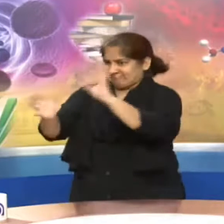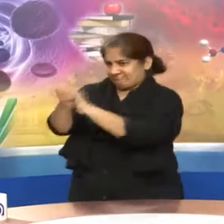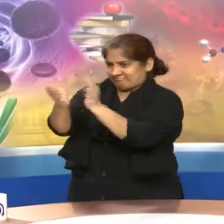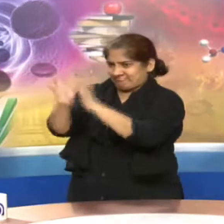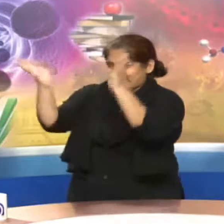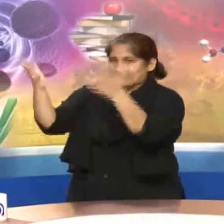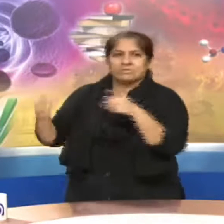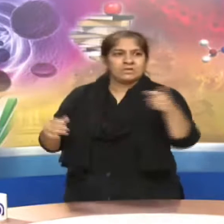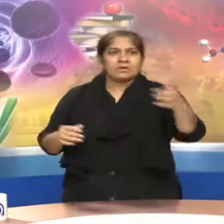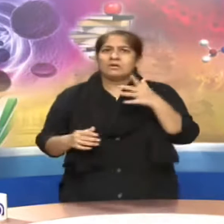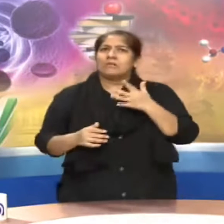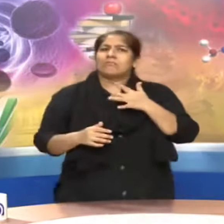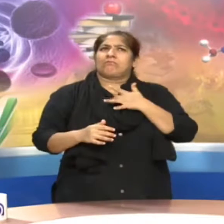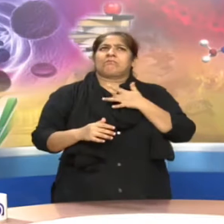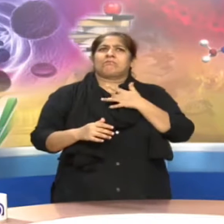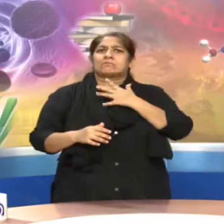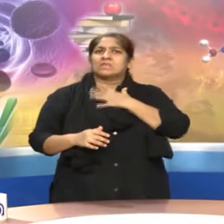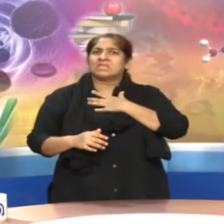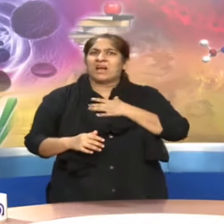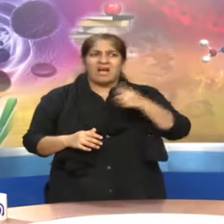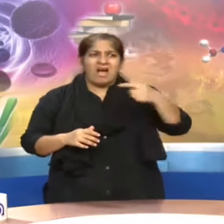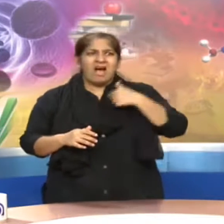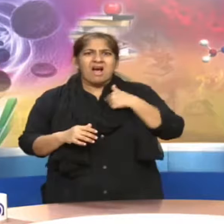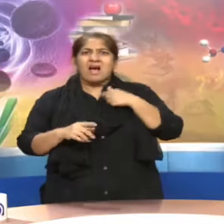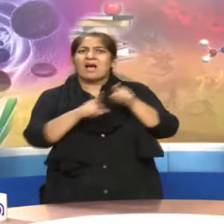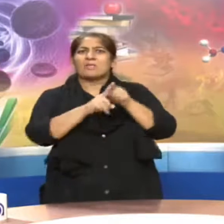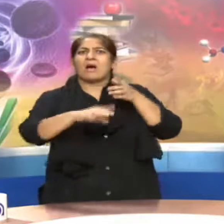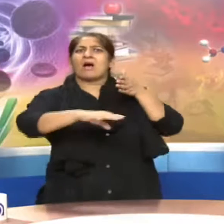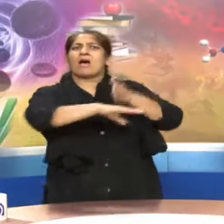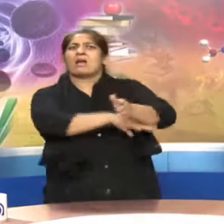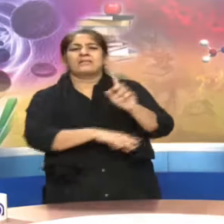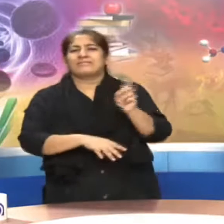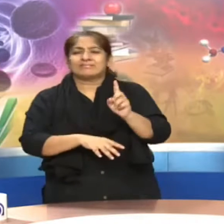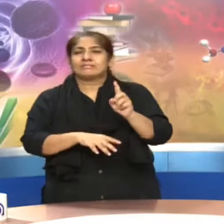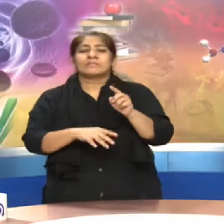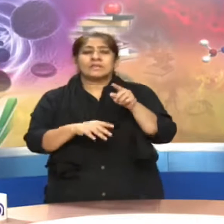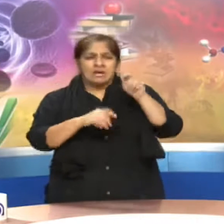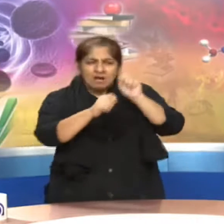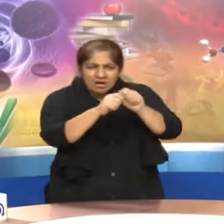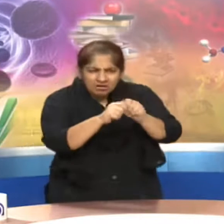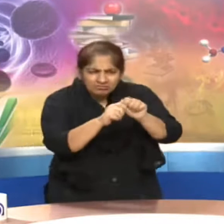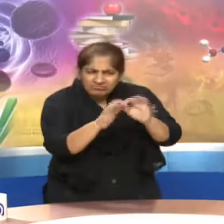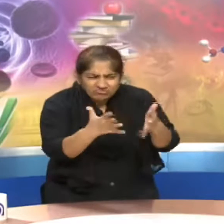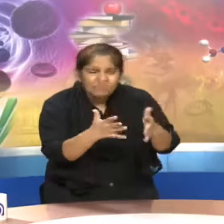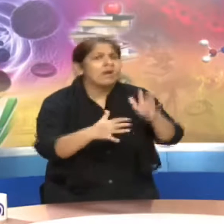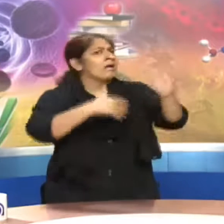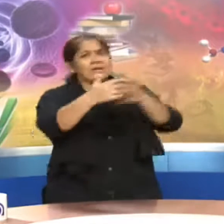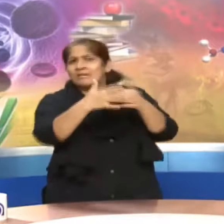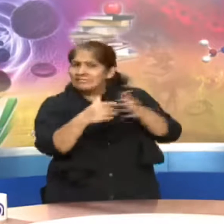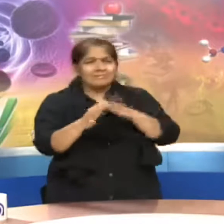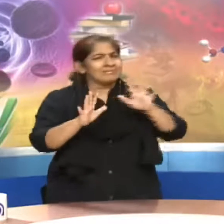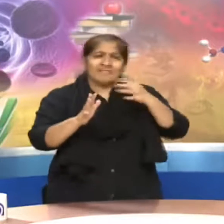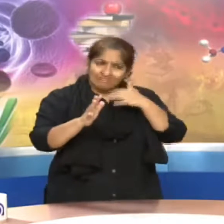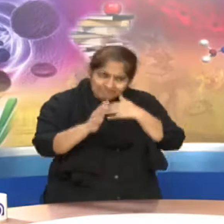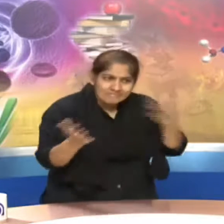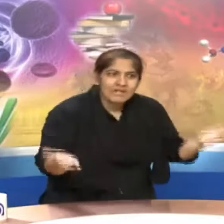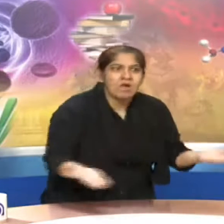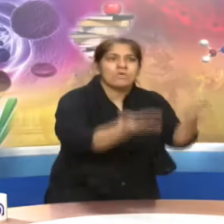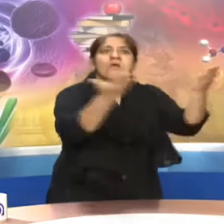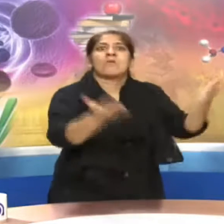different kinds of team members, they have different work habit, different kinds of motivation. Some people are working very